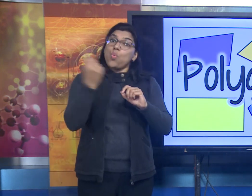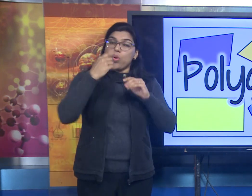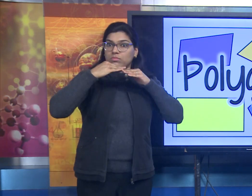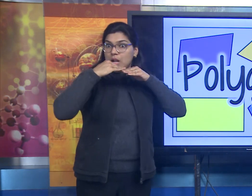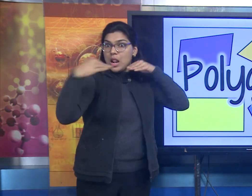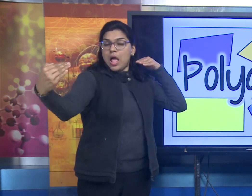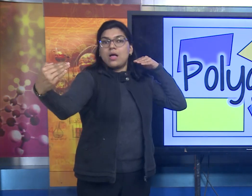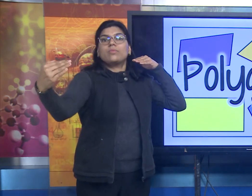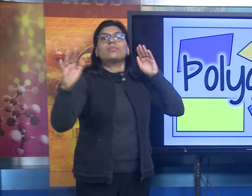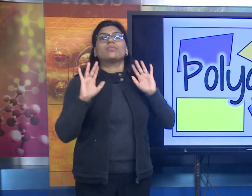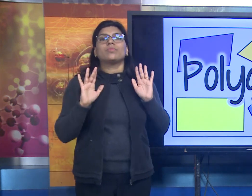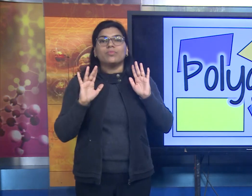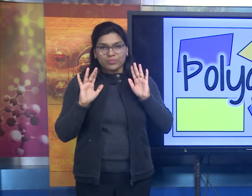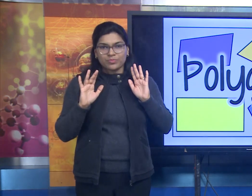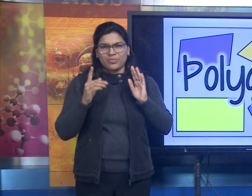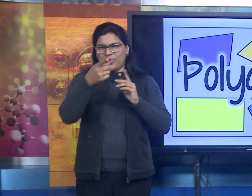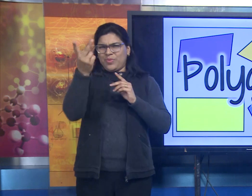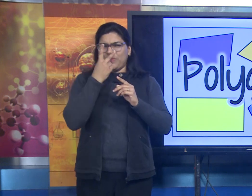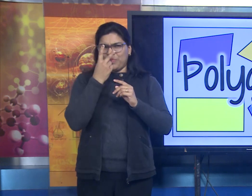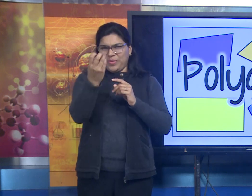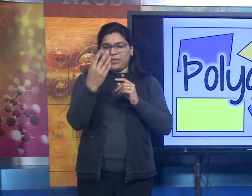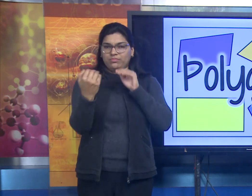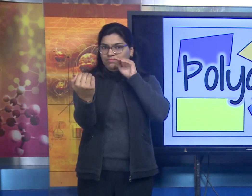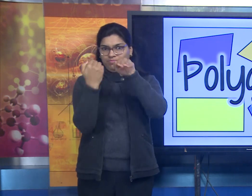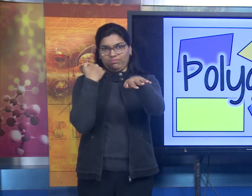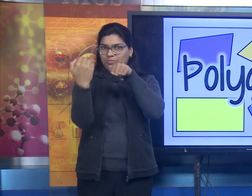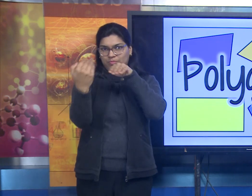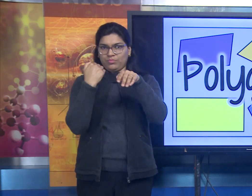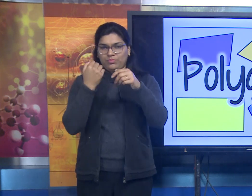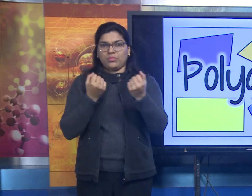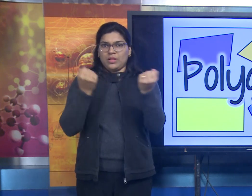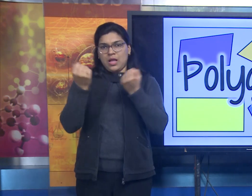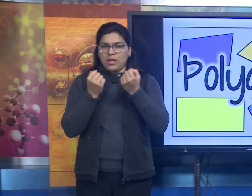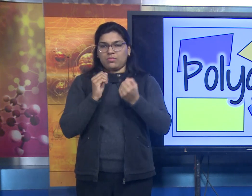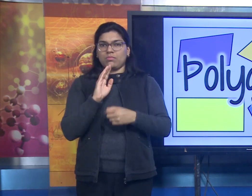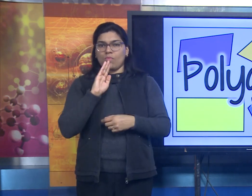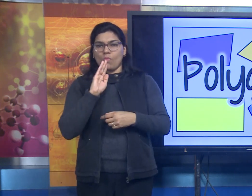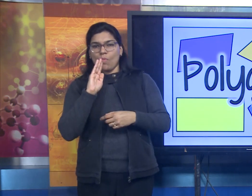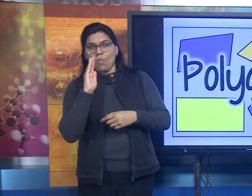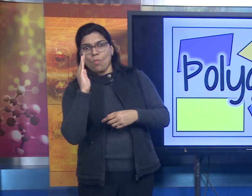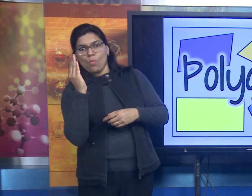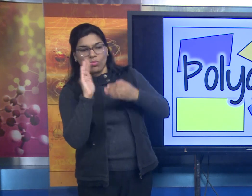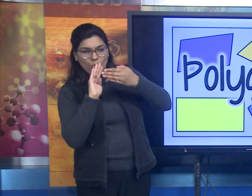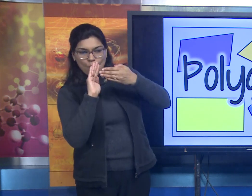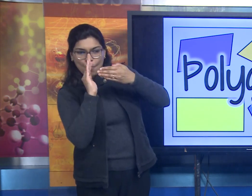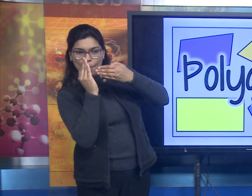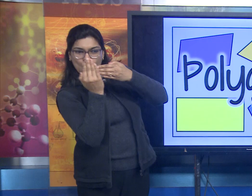but the important thing is there are no curves. You all must have seen the